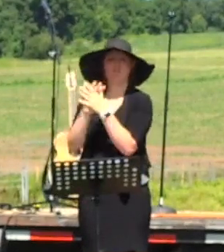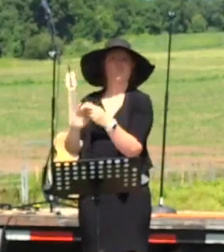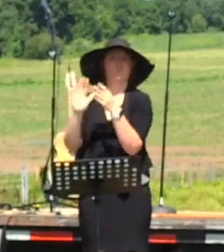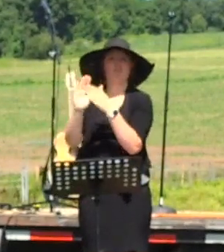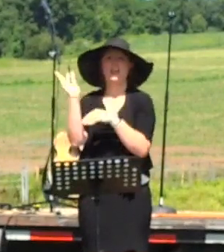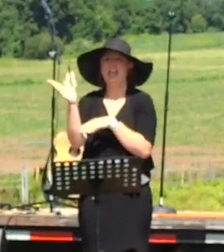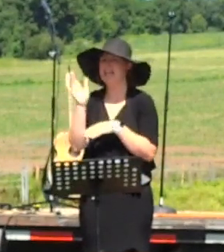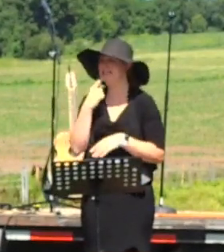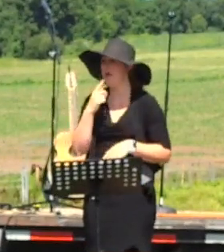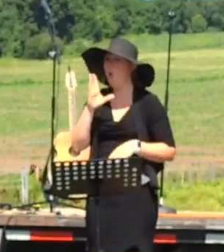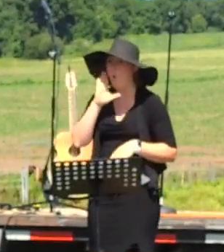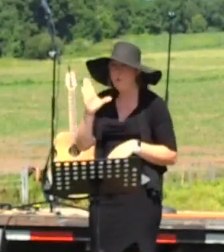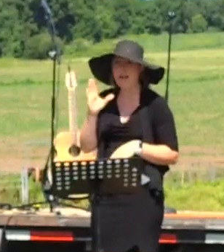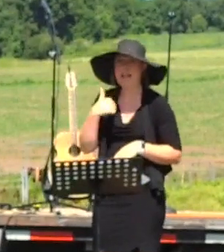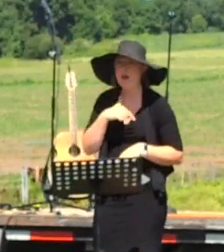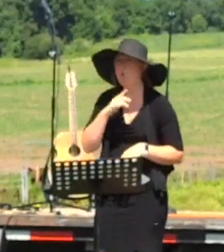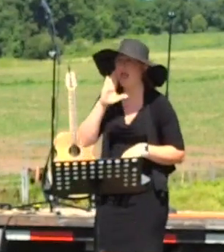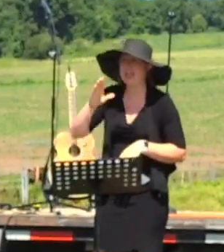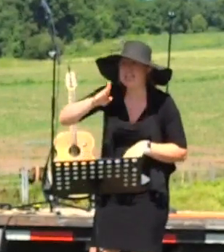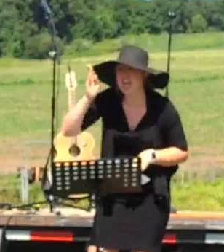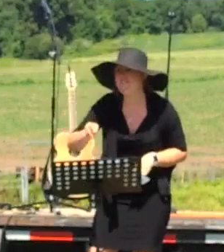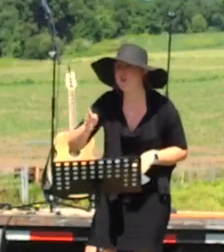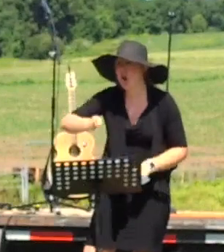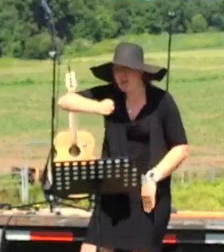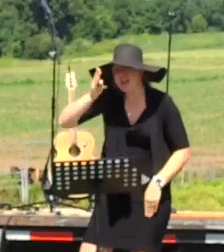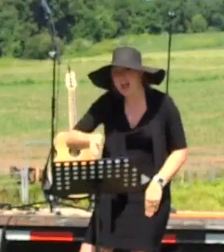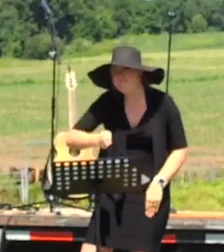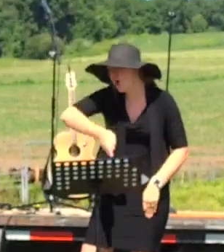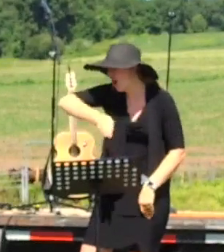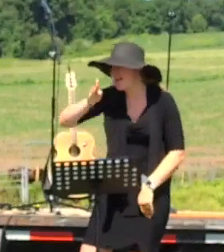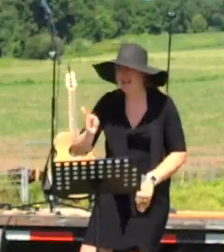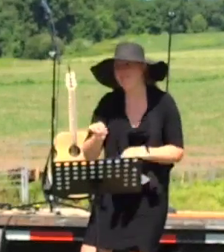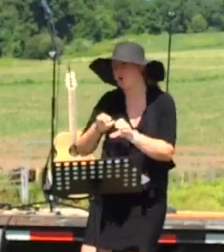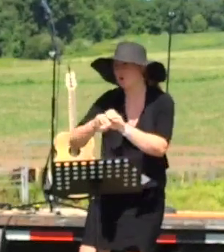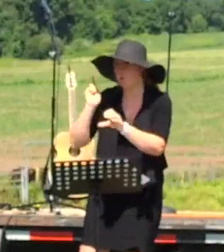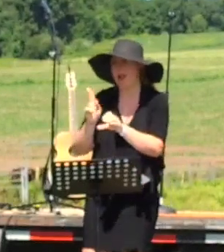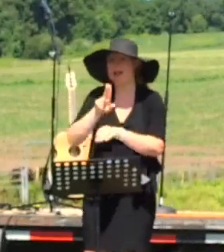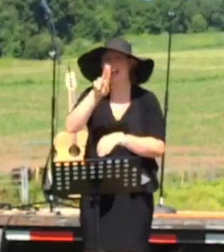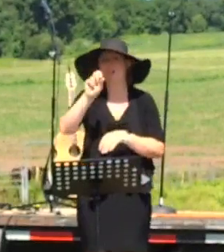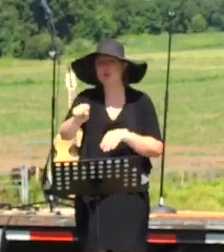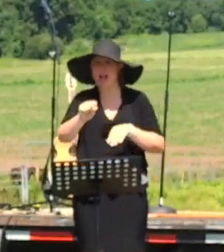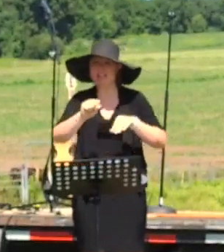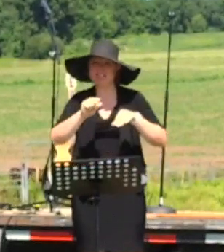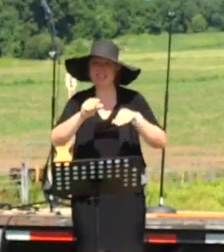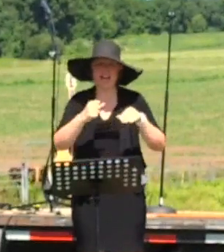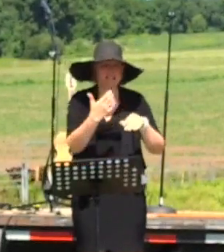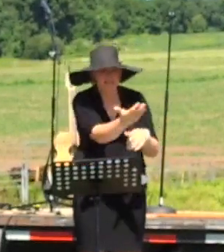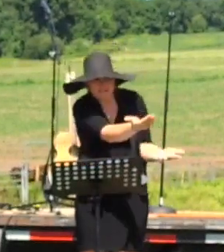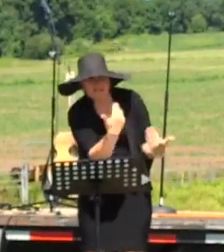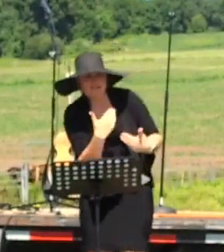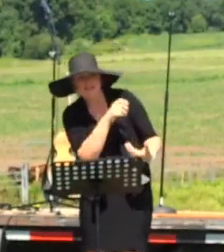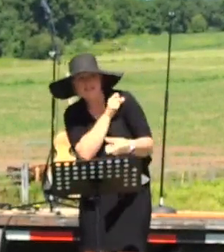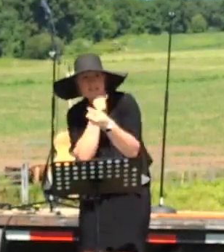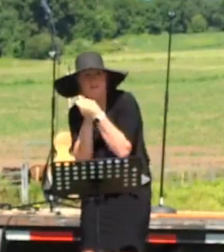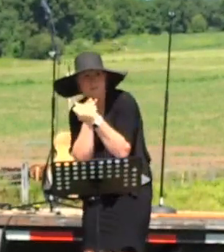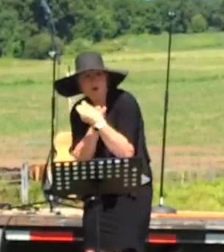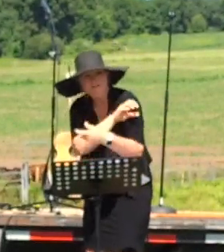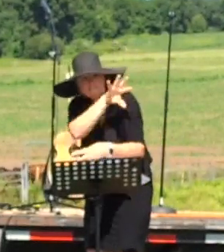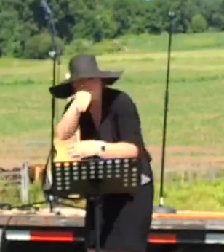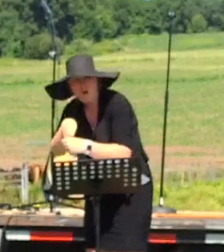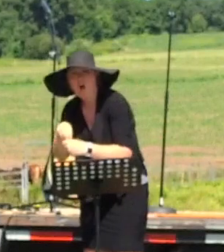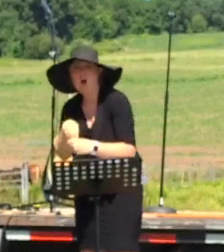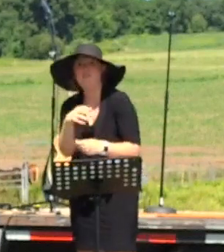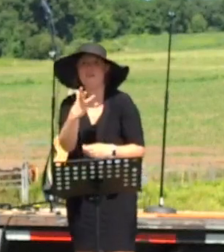ever, ever surrender. And he rallied the United States to get involved, to stand up and to do what's right